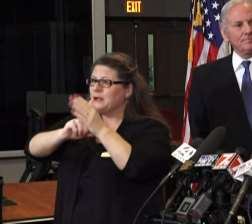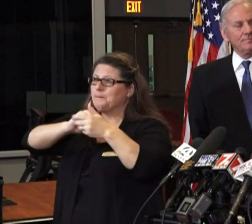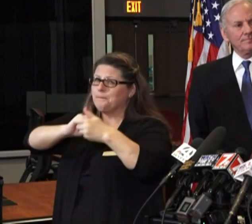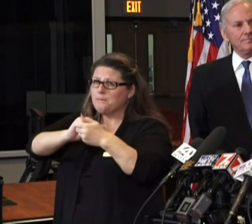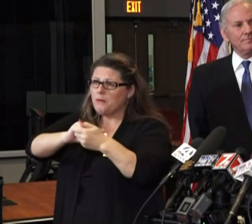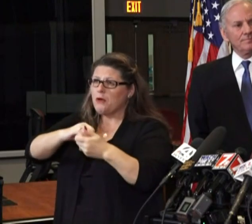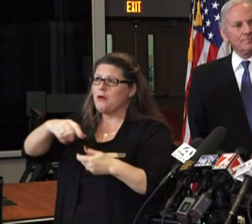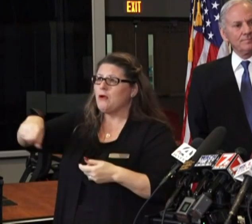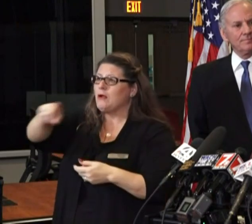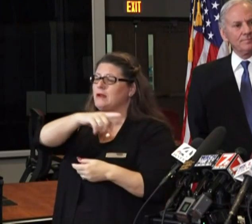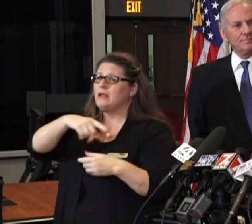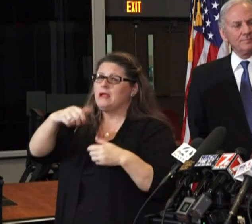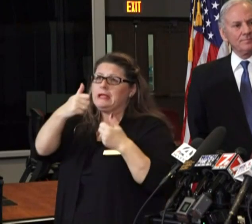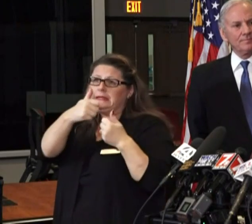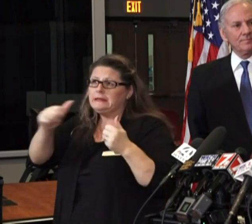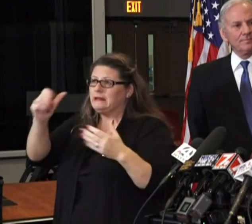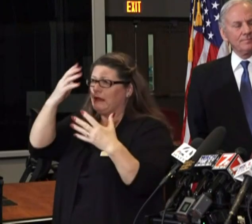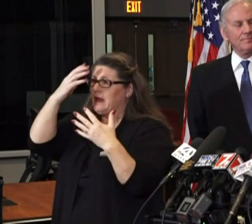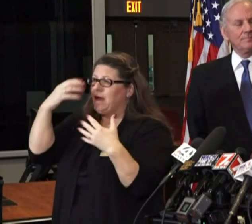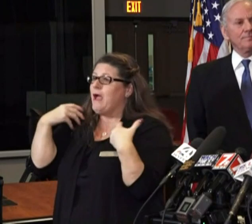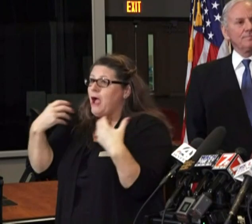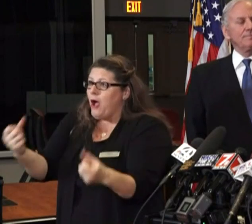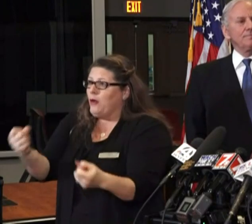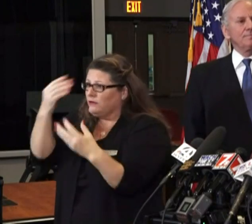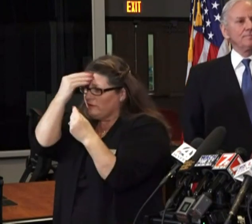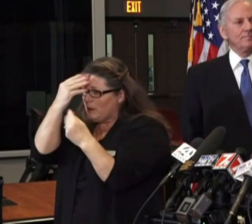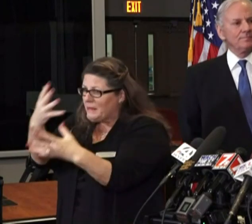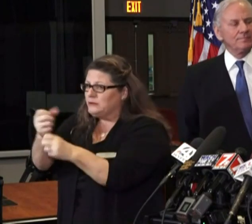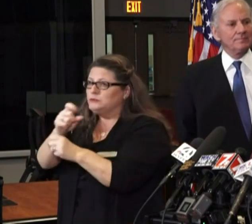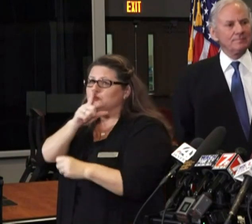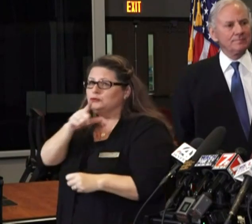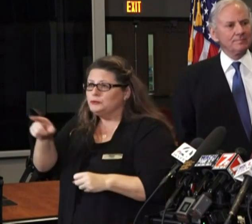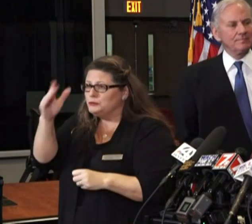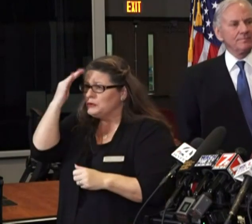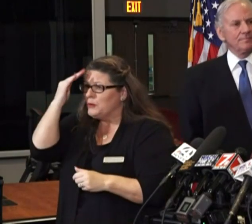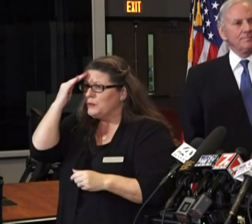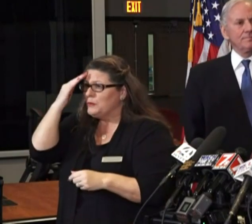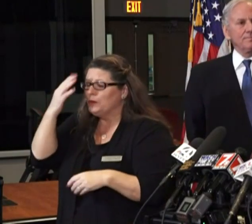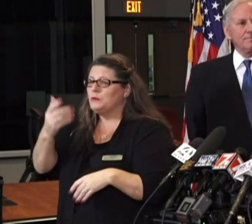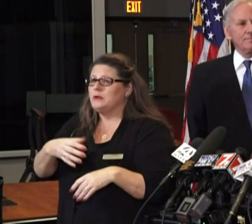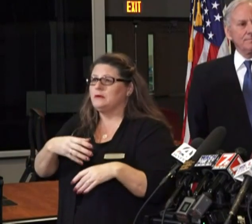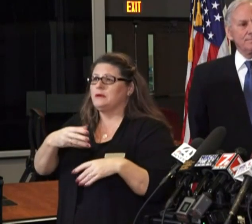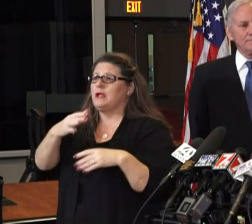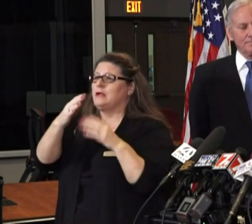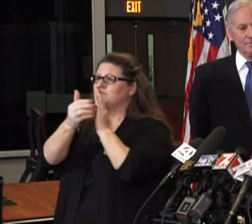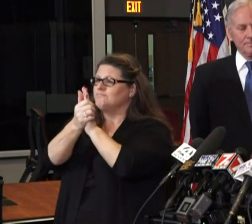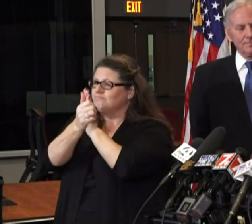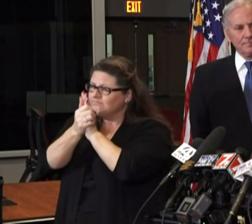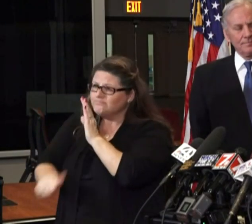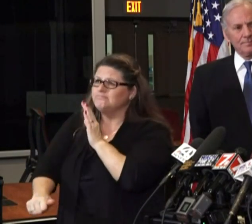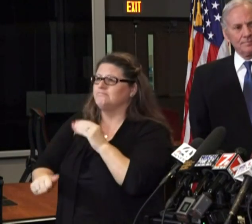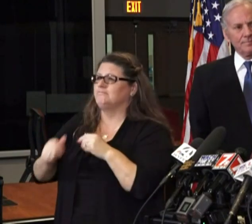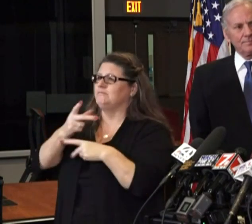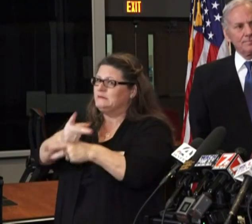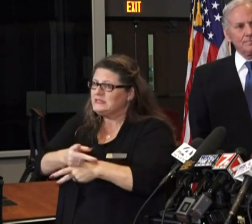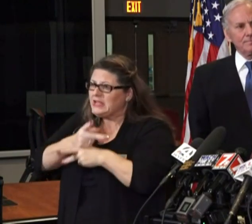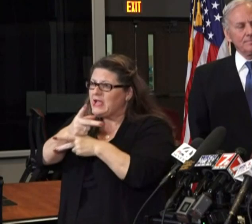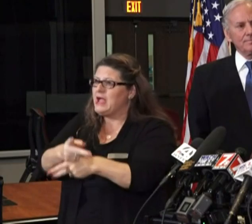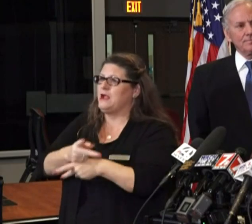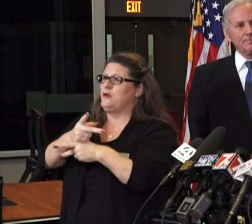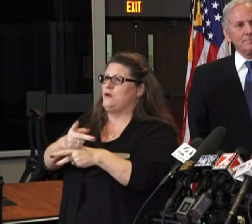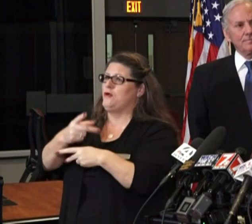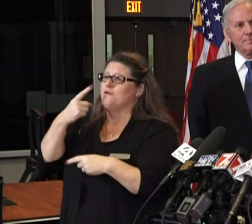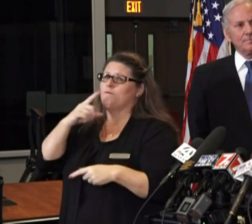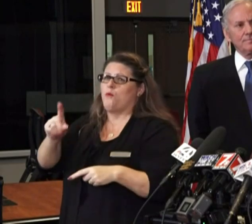reinforce important health information, to provide expert care and testing support, and to promote